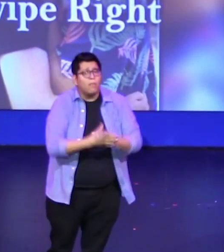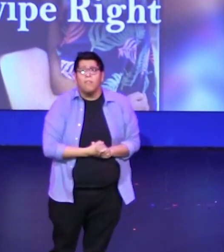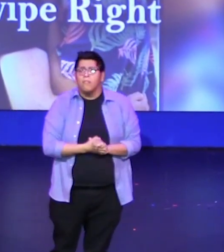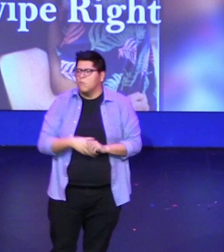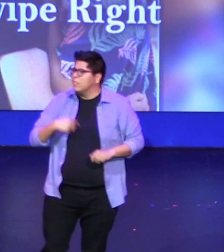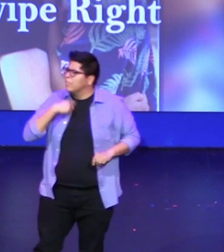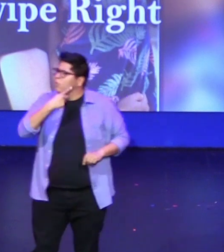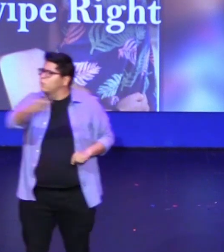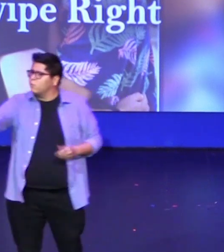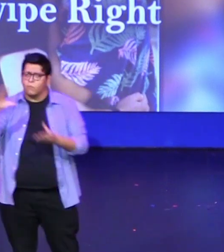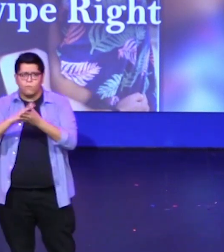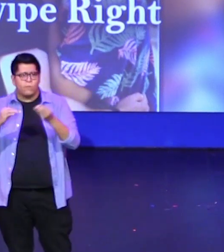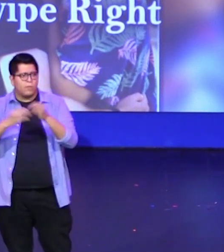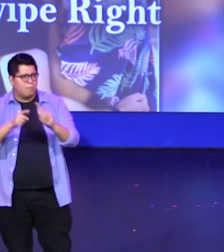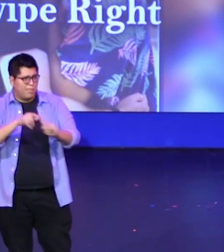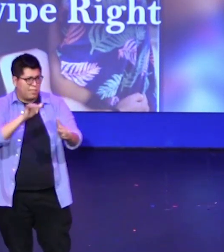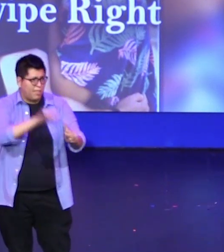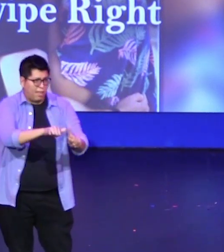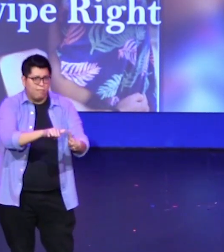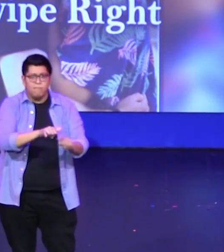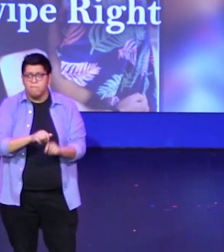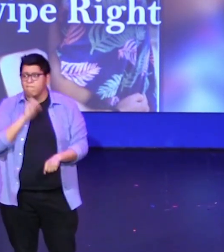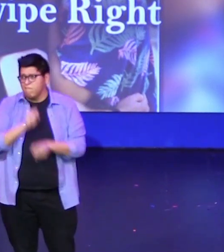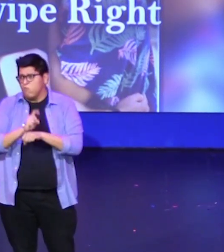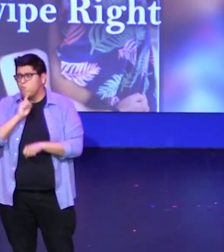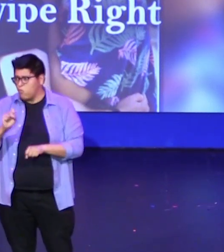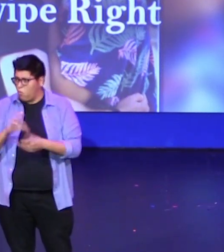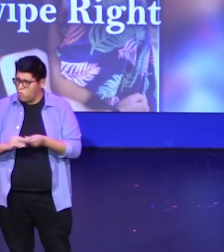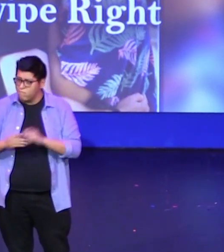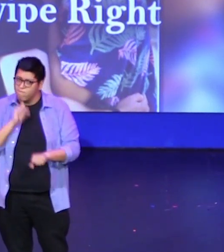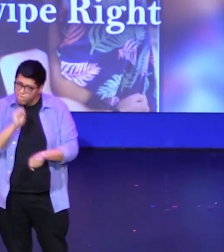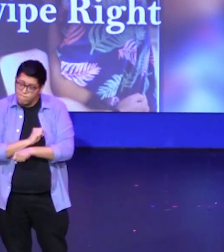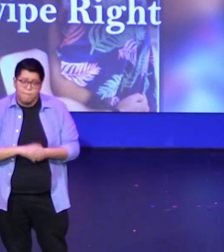Technology keeps evolving, so do we. I'm going to tell you a story about how this happened.